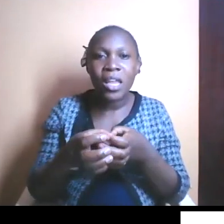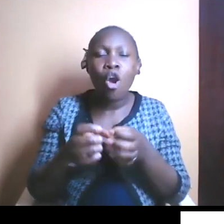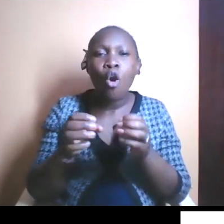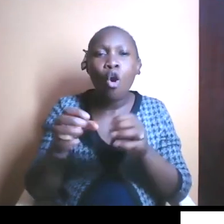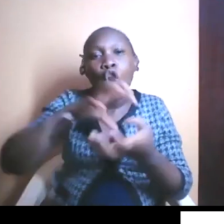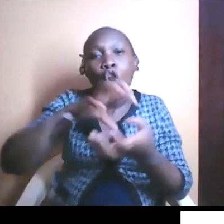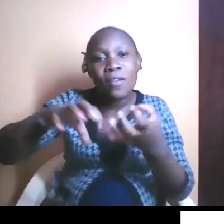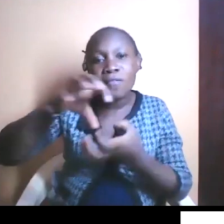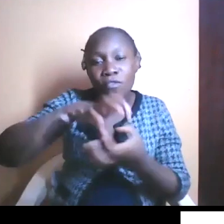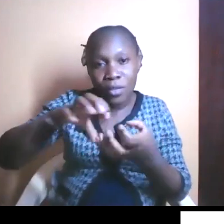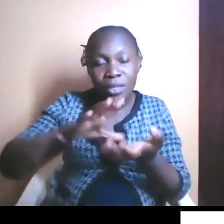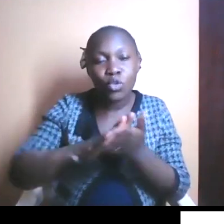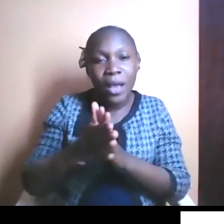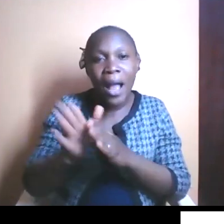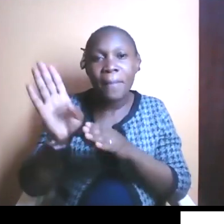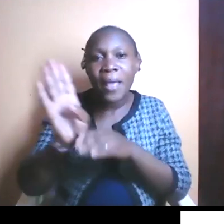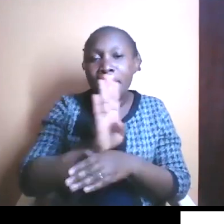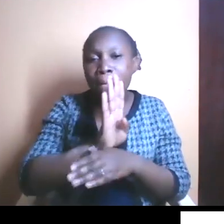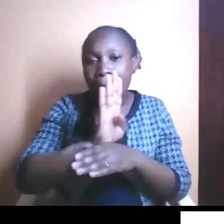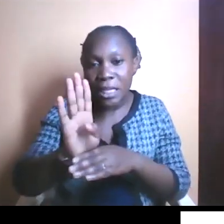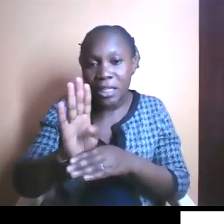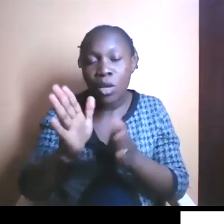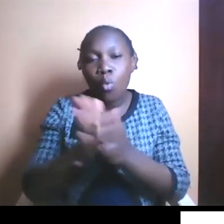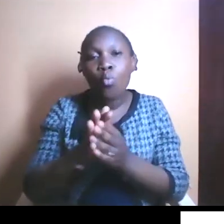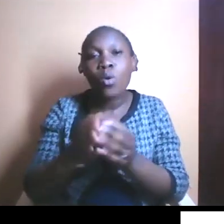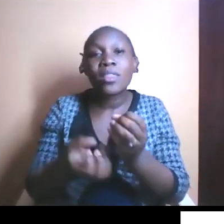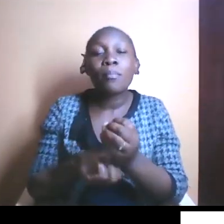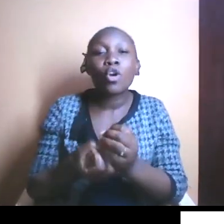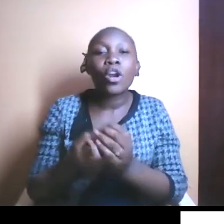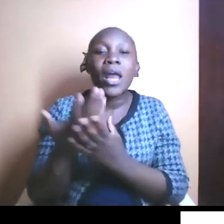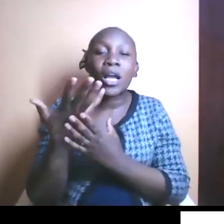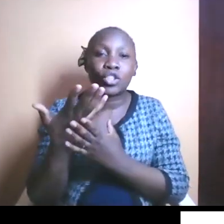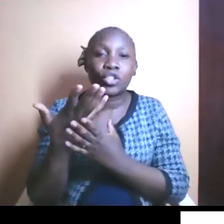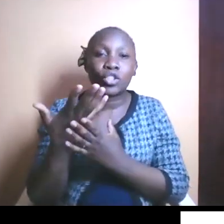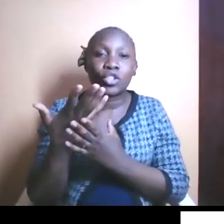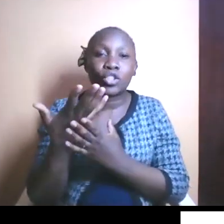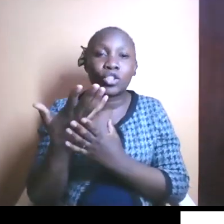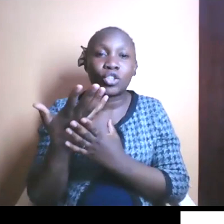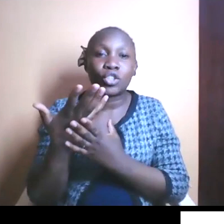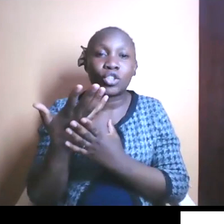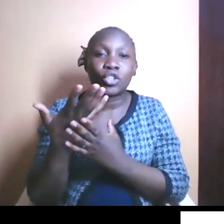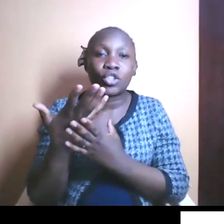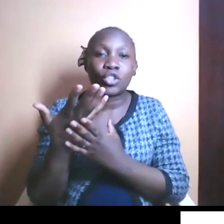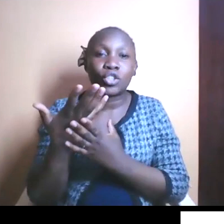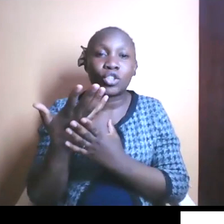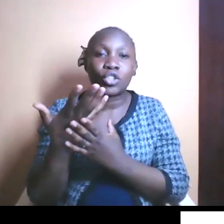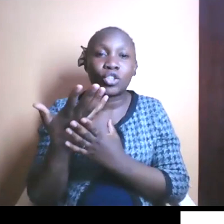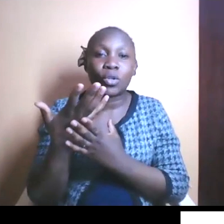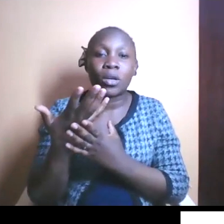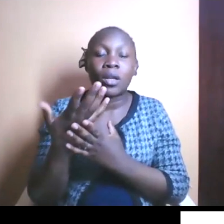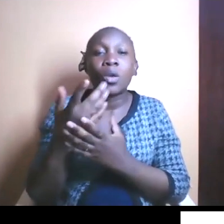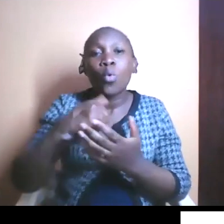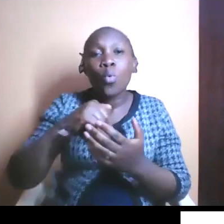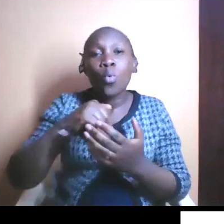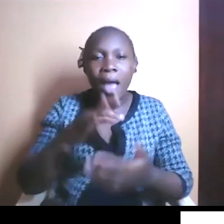I mentioned we are in a hyper-capitalist society where profits seem to be more important than human